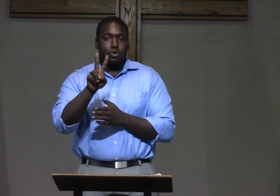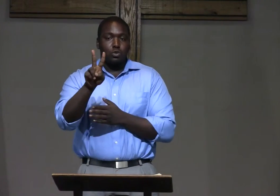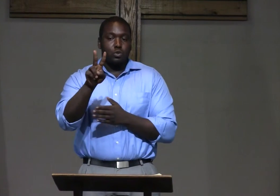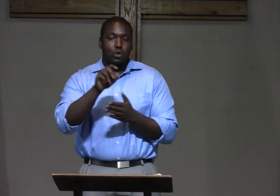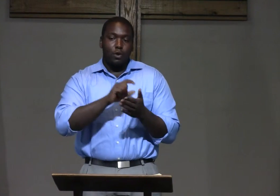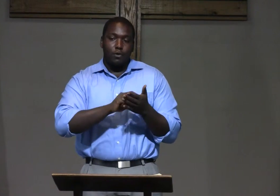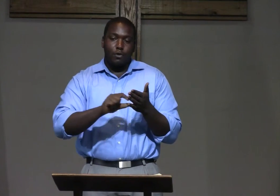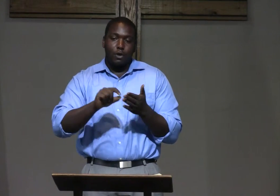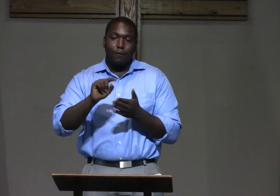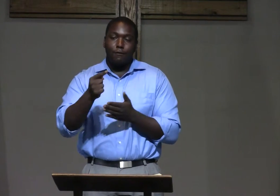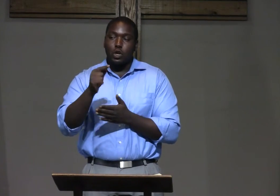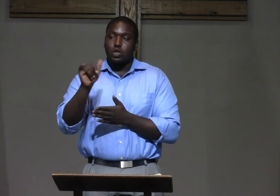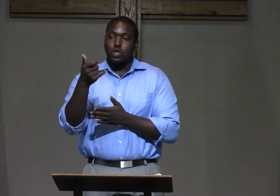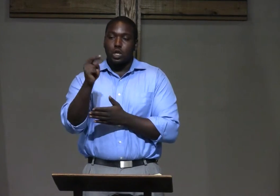Now turn to 1 John chapter 2